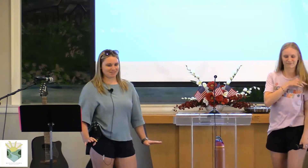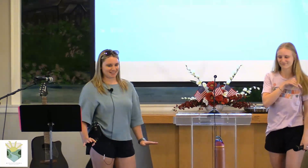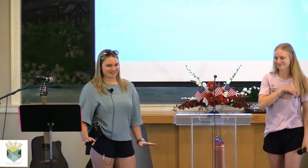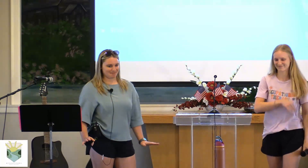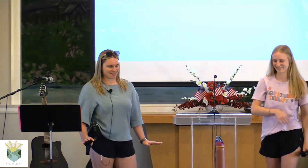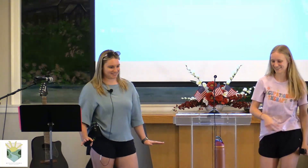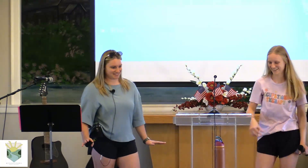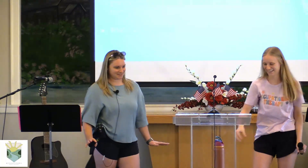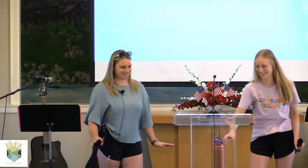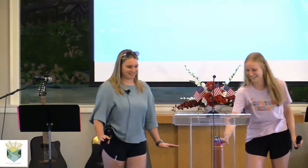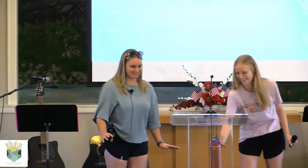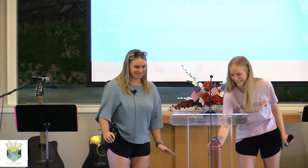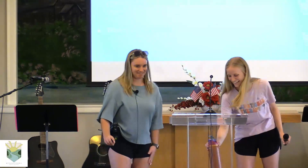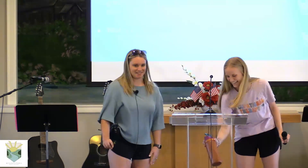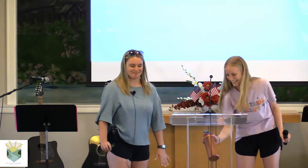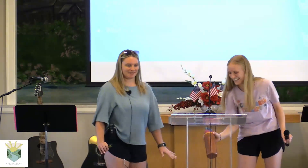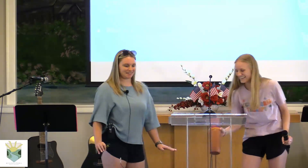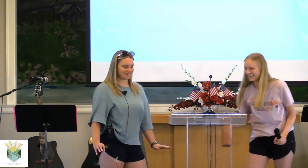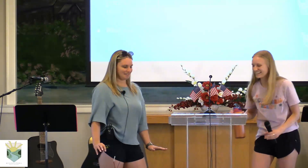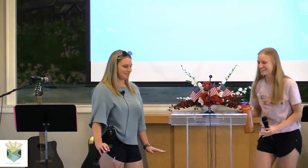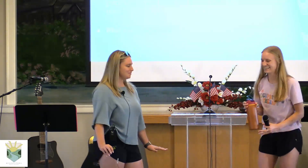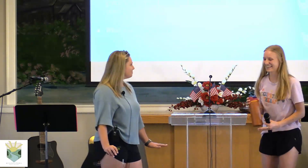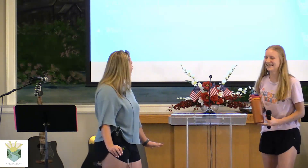get up here, as you all know. It makes me a little uncomfortable.